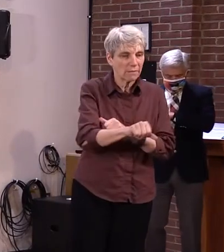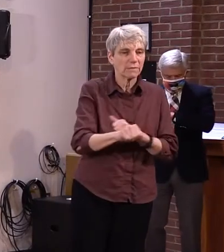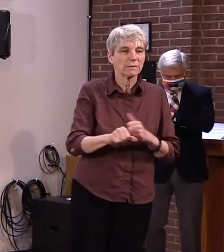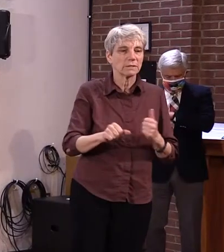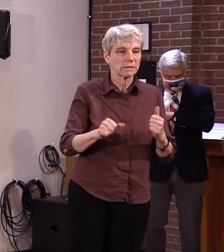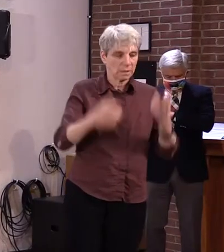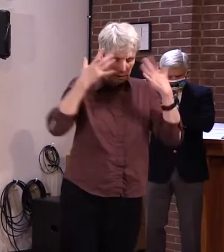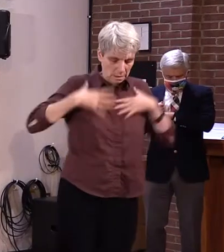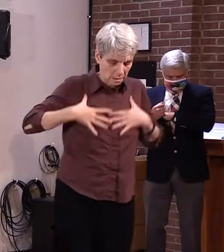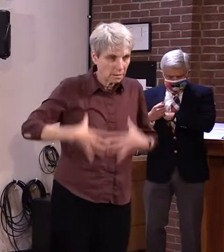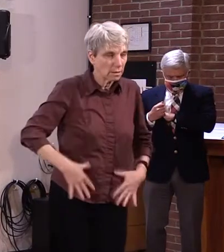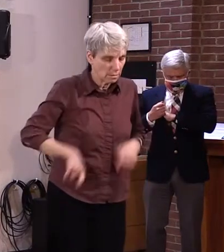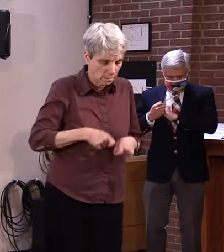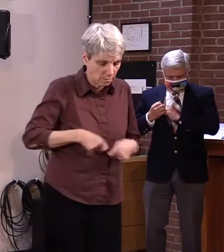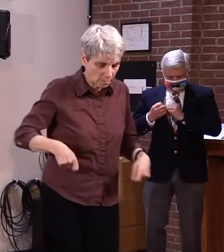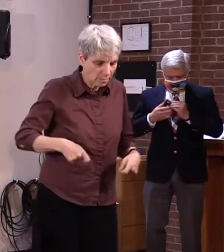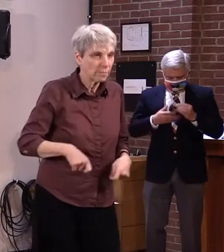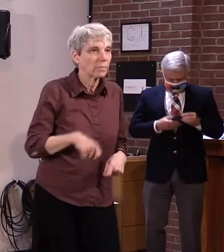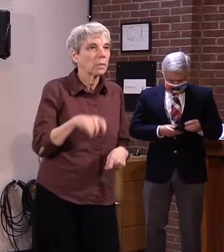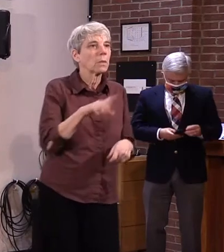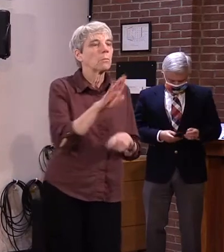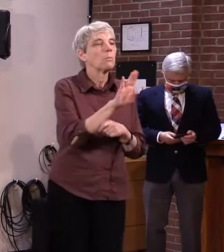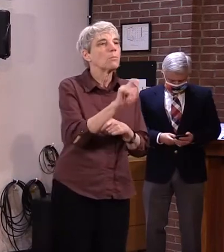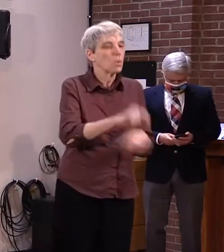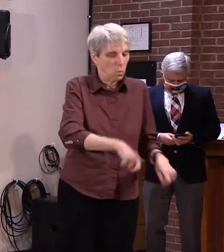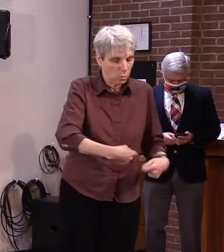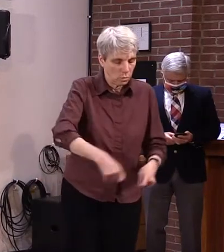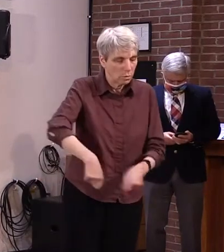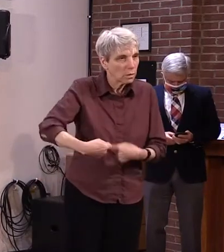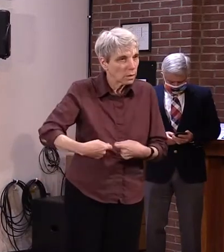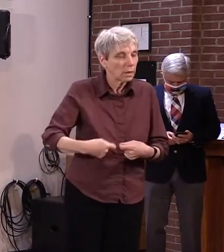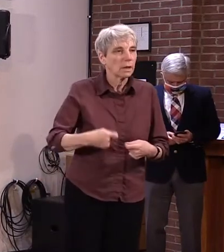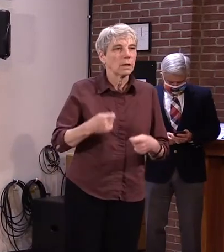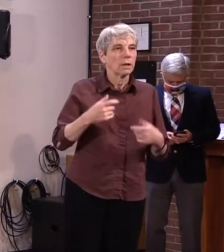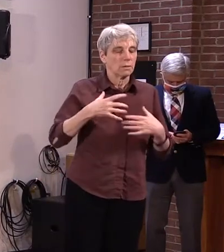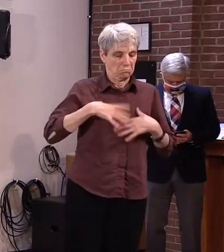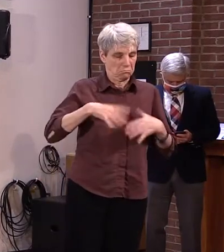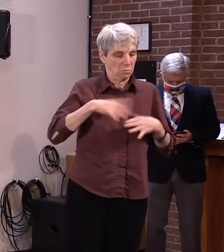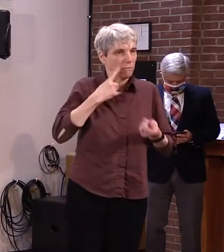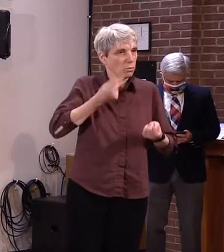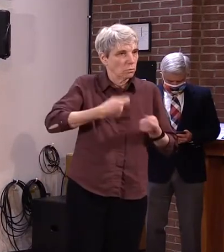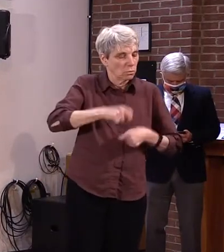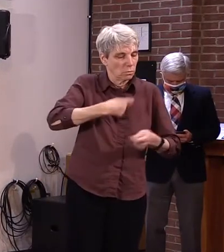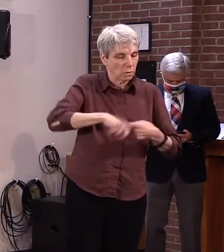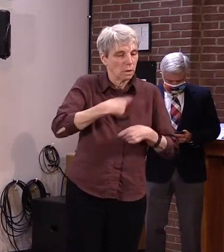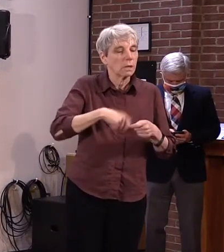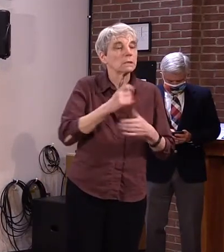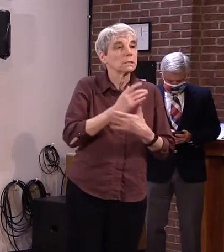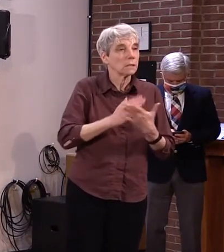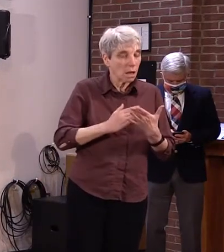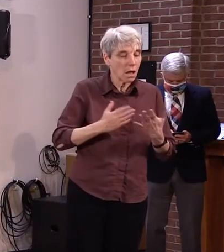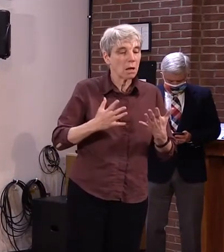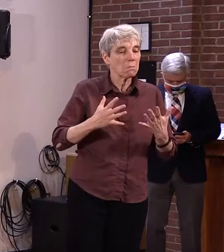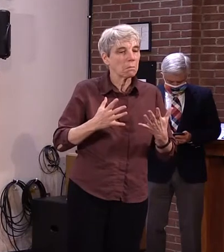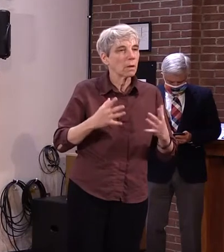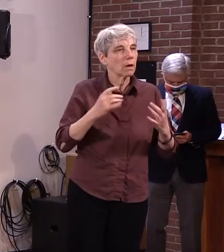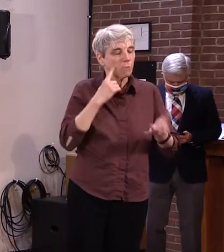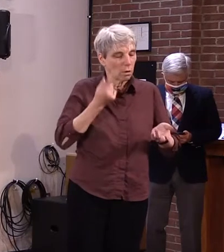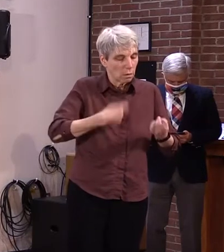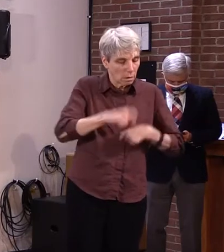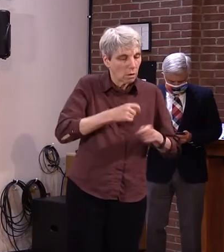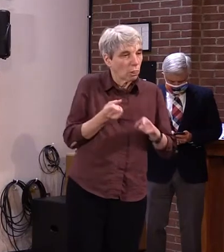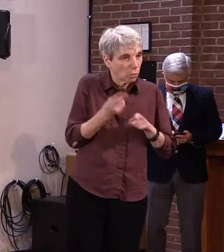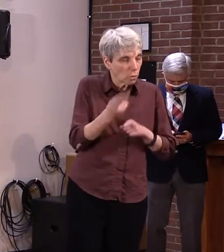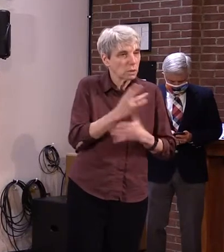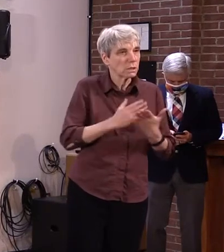Tyvek coveralls, boot covers, reusable and disposable gowns, impermeable gowns, and COVID